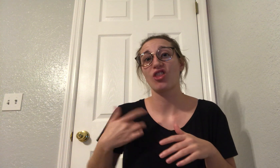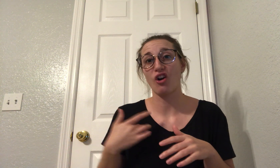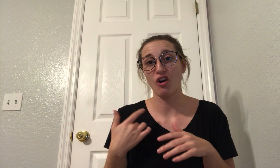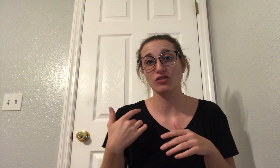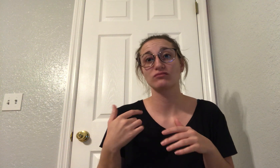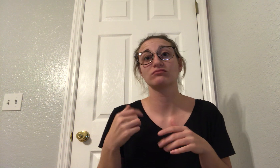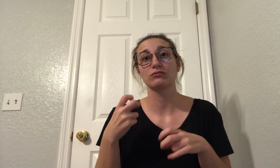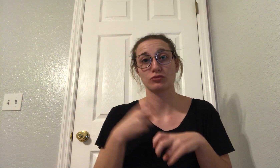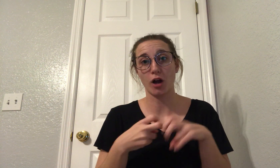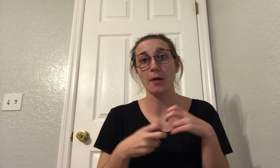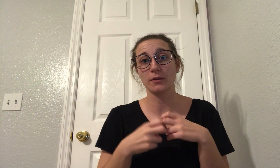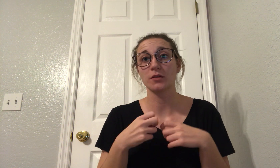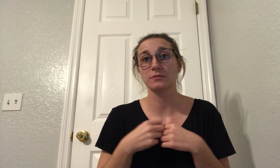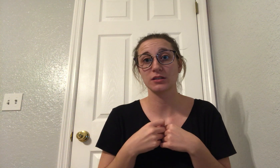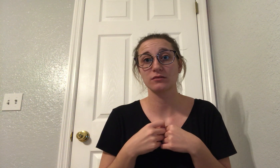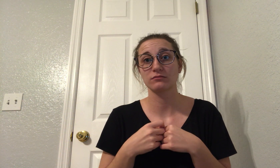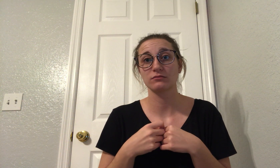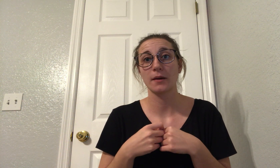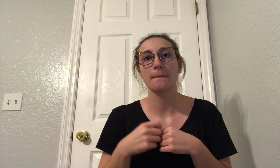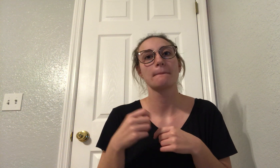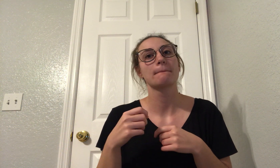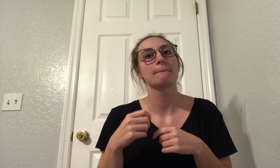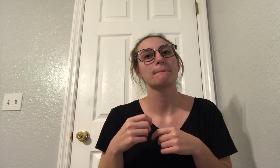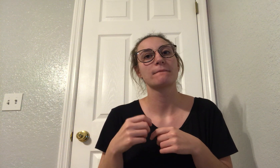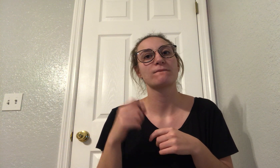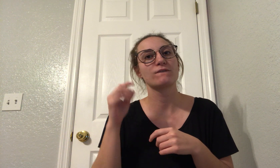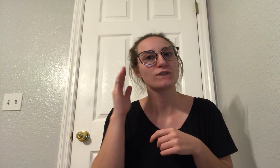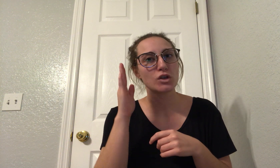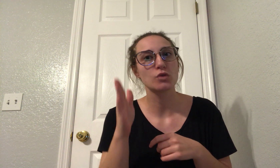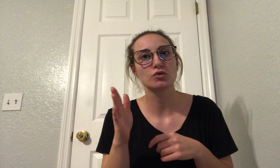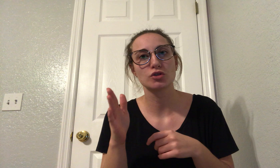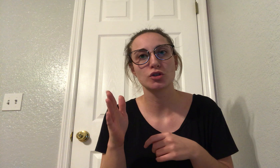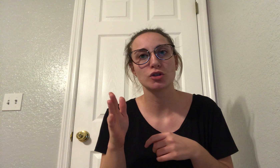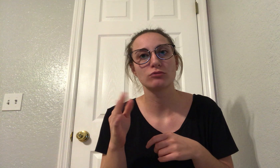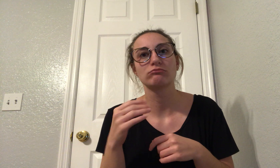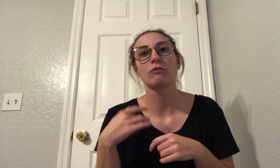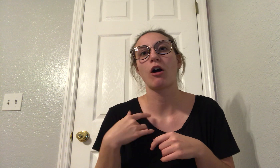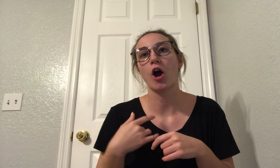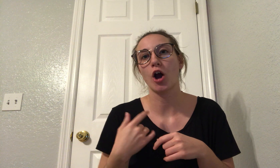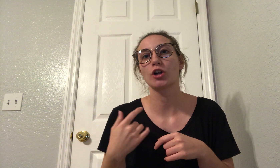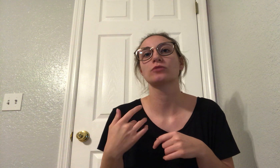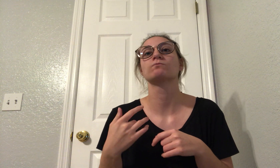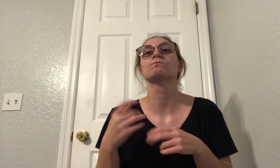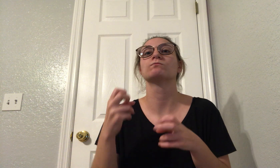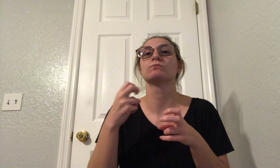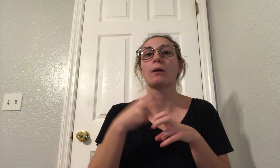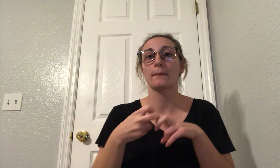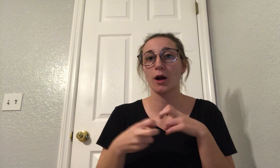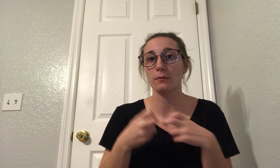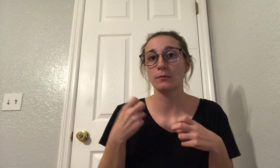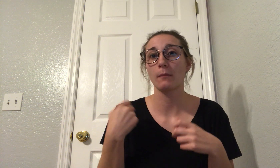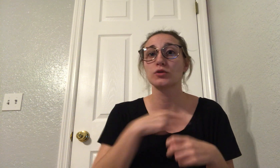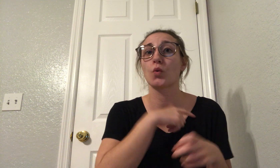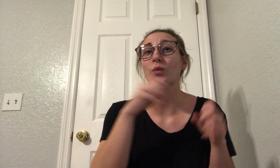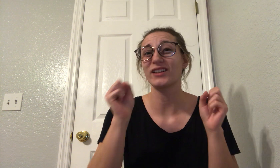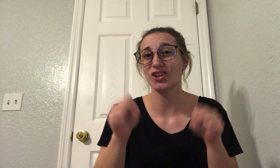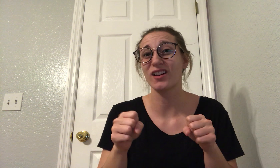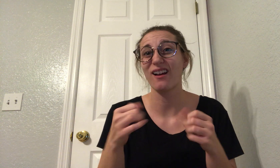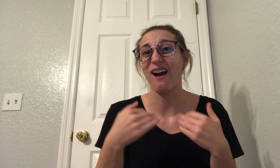and protective heart effects. Awesome. We're going to look at all those things. I want to throw out all of these type of studies to you, and we'll see what happens over